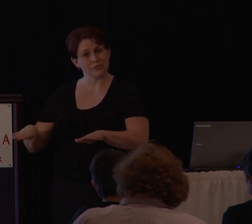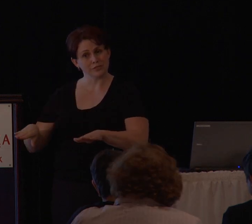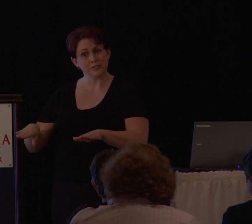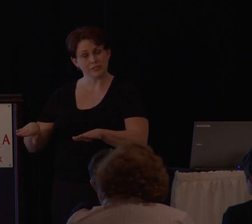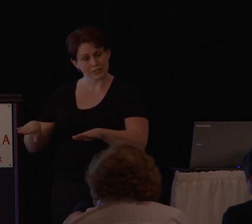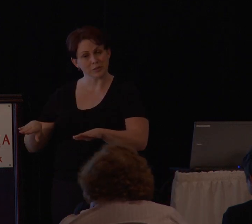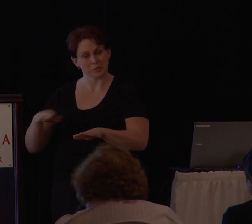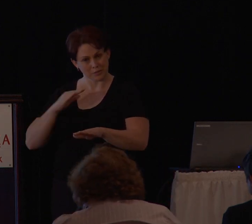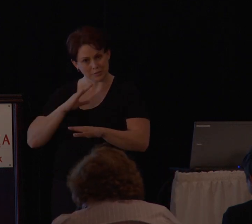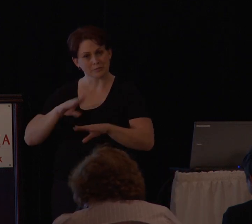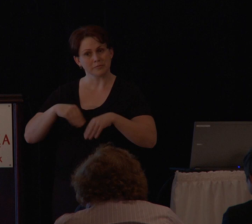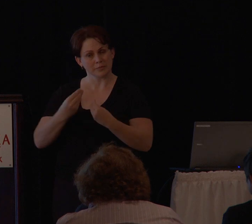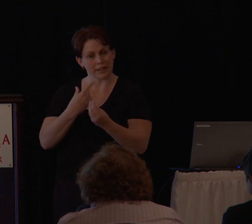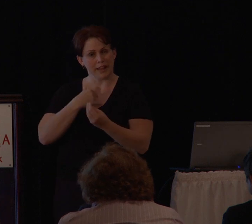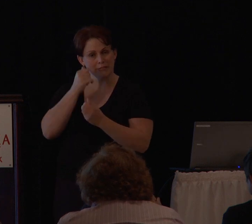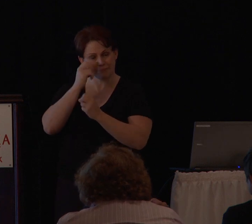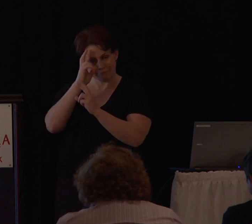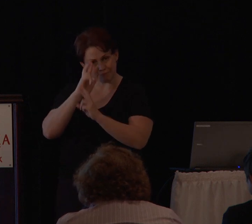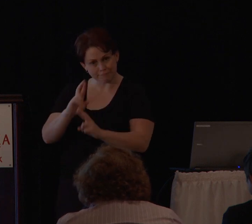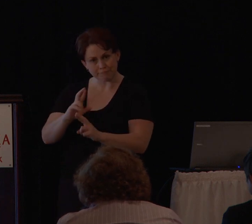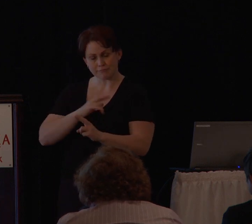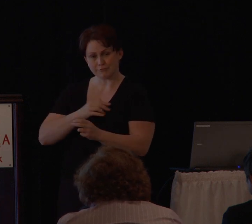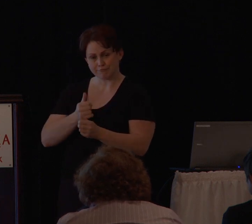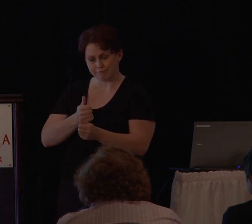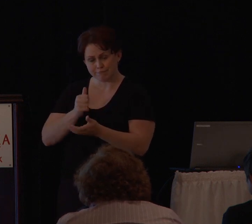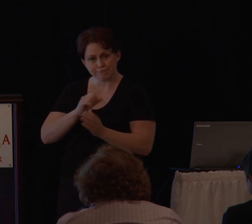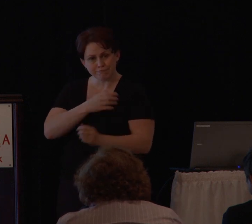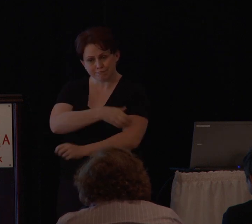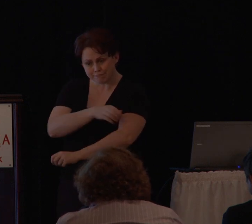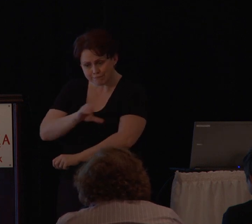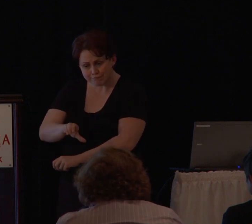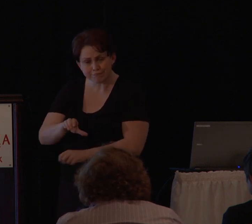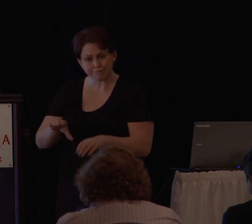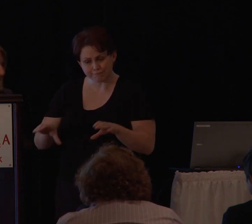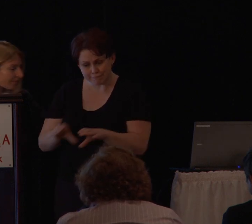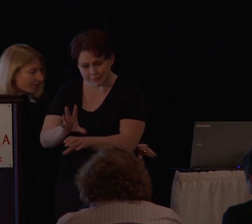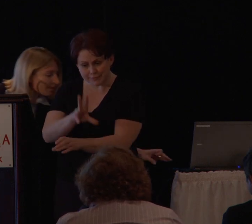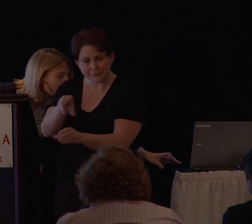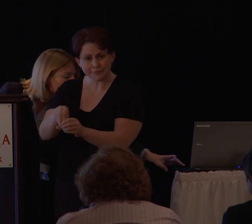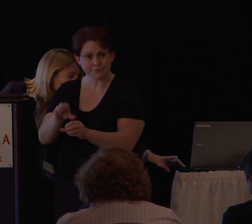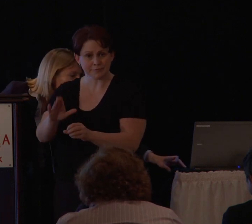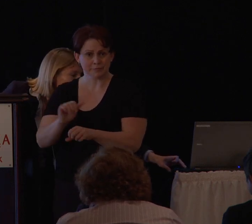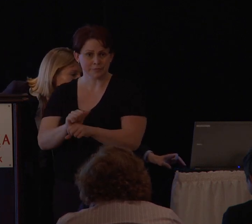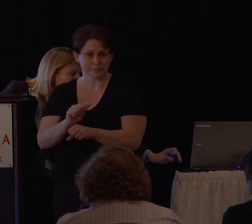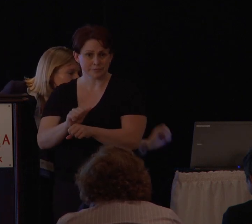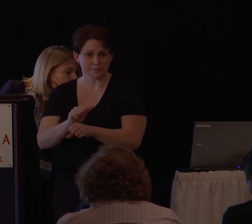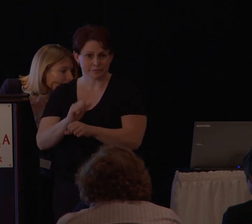ensuring dignity, promoting self-reliance, and active participation.